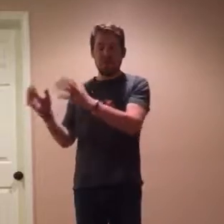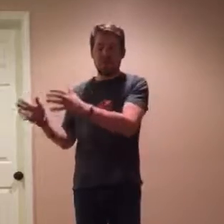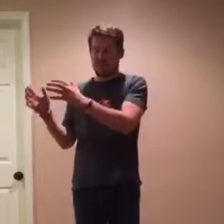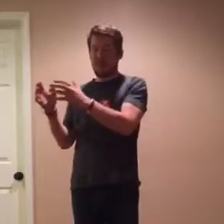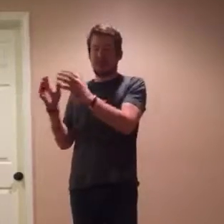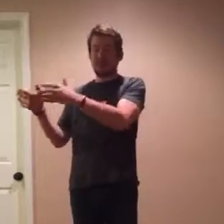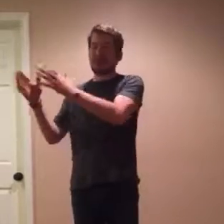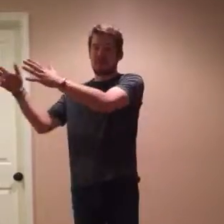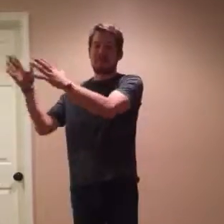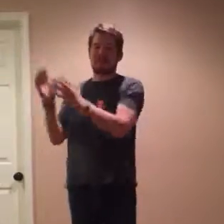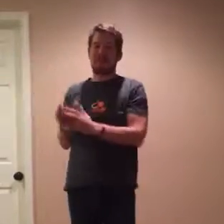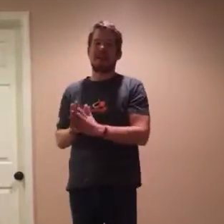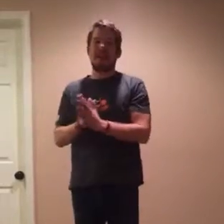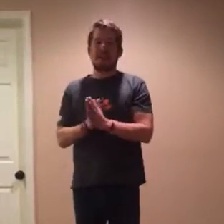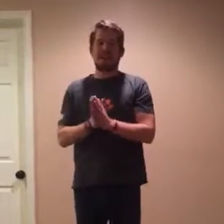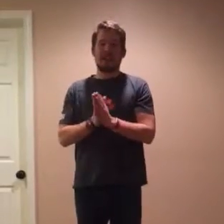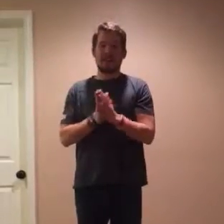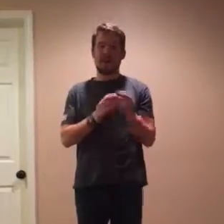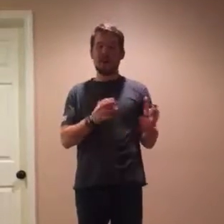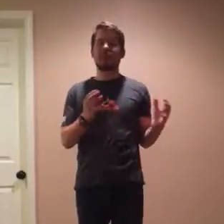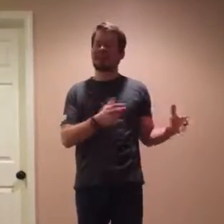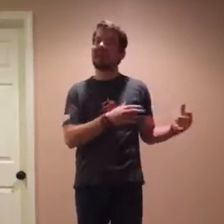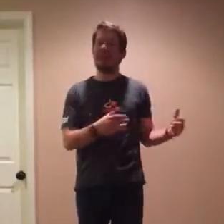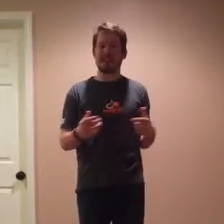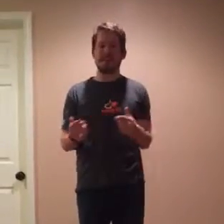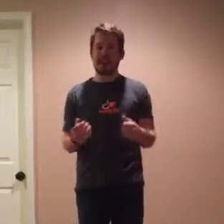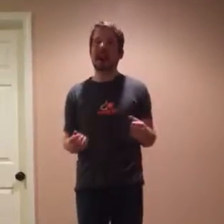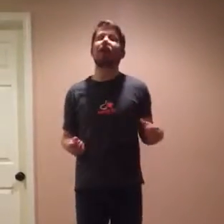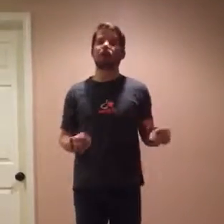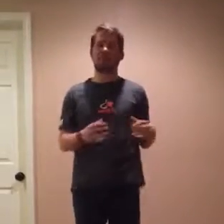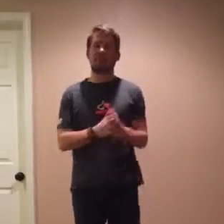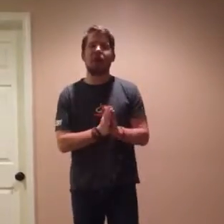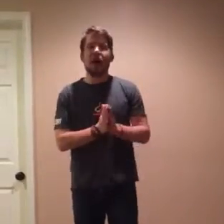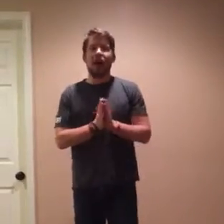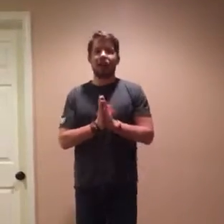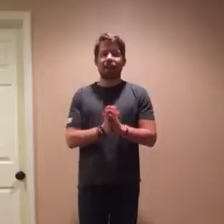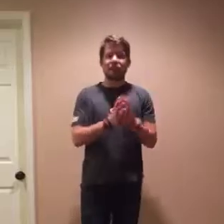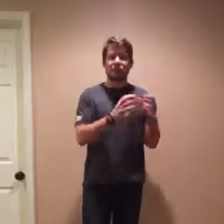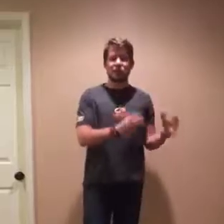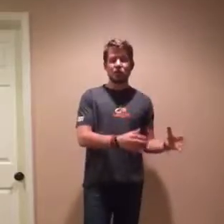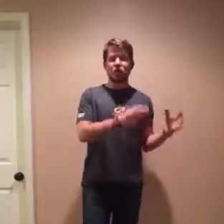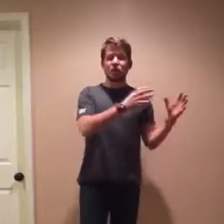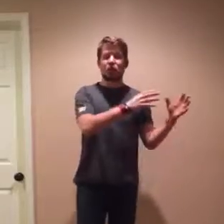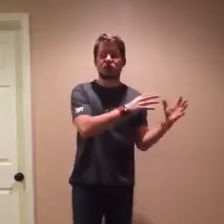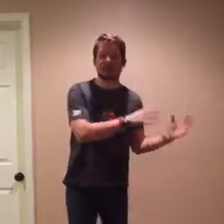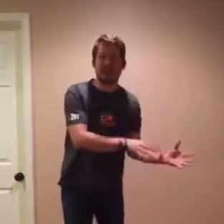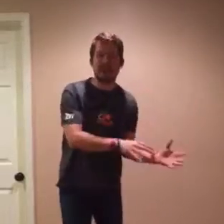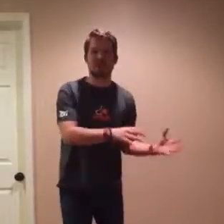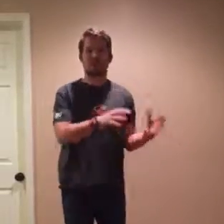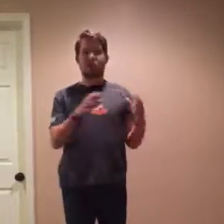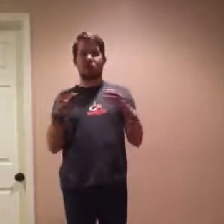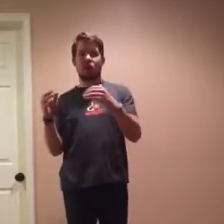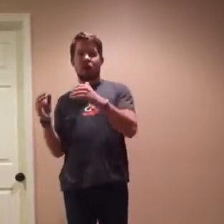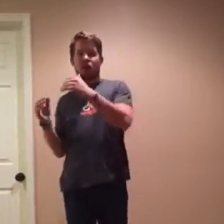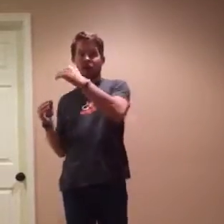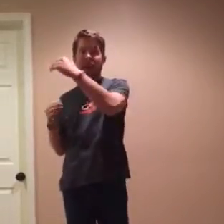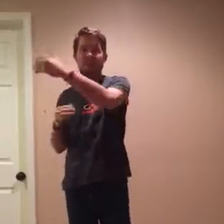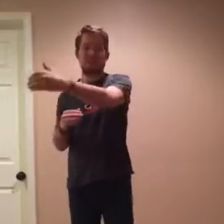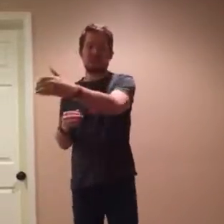better direction than it probably is heading, to be honest with you. I think students understand truth and are able